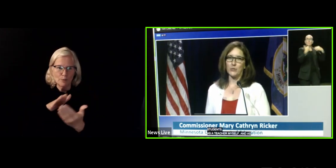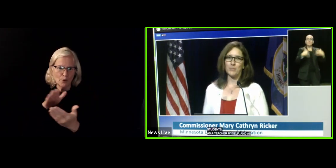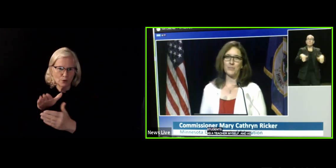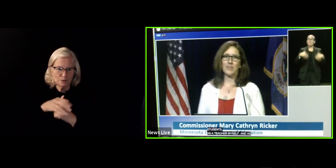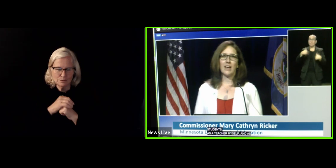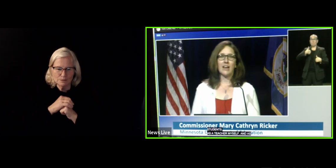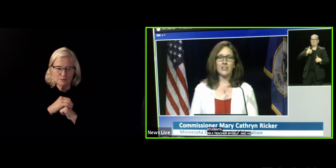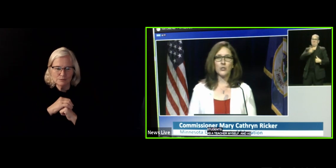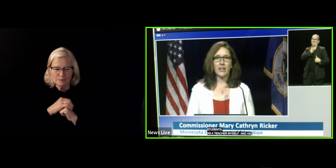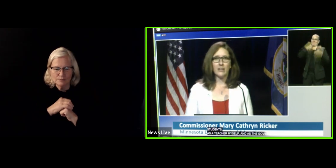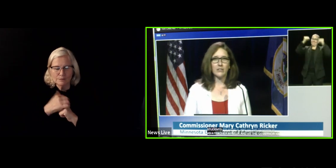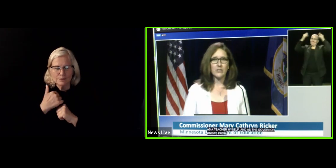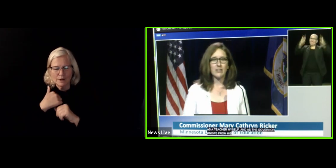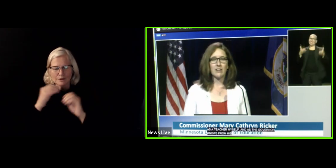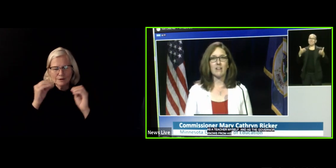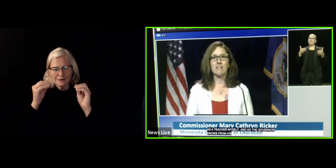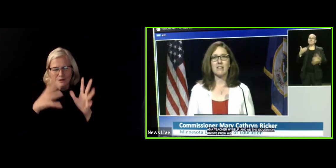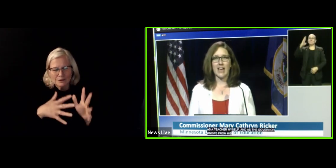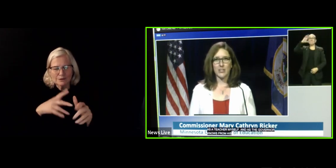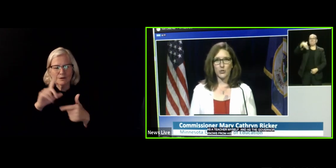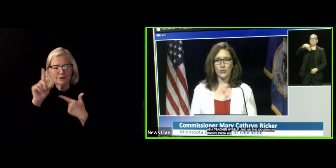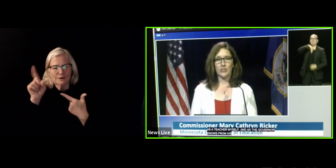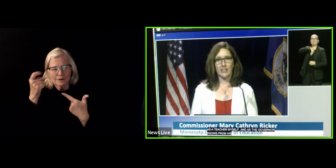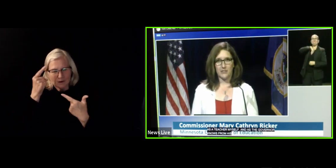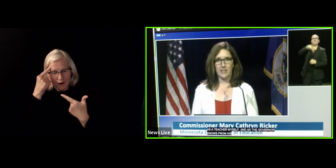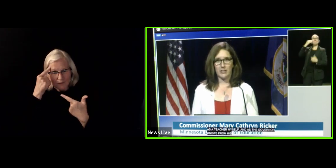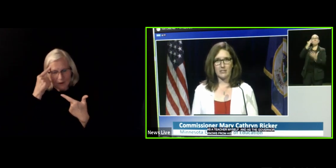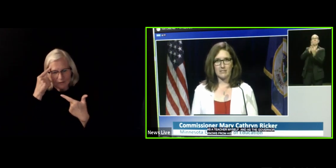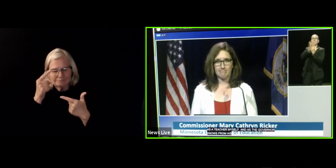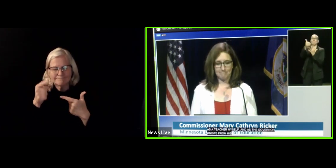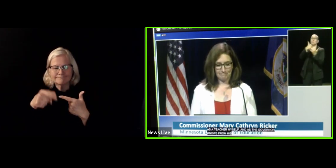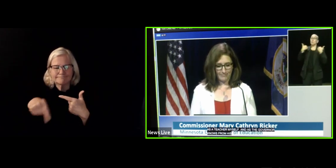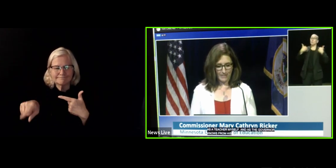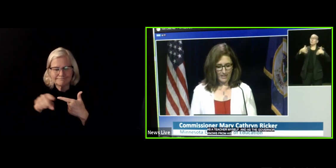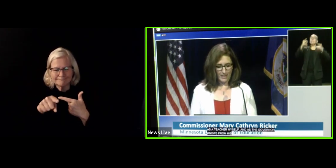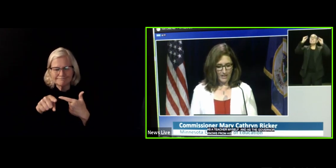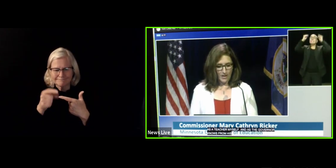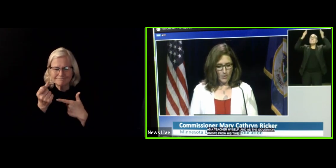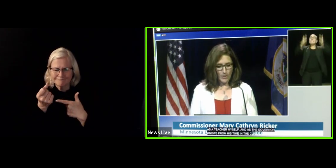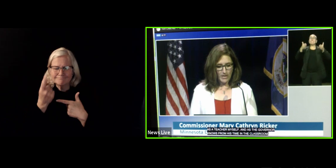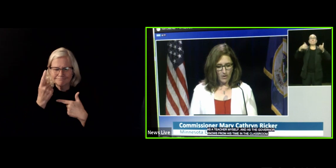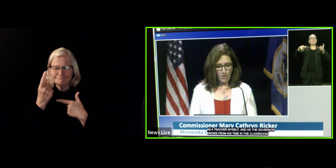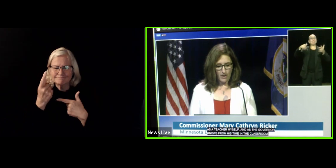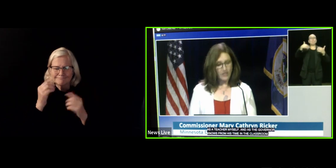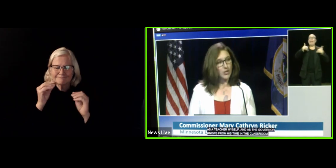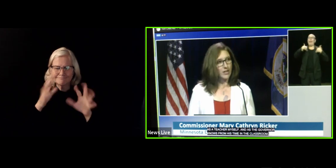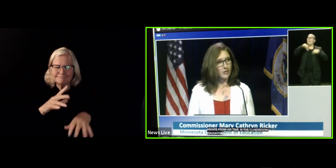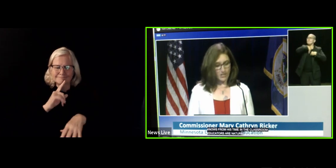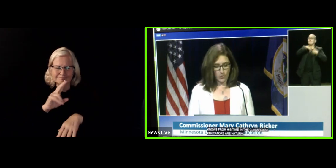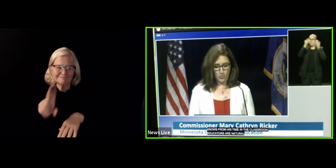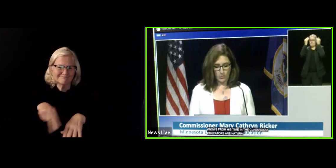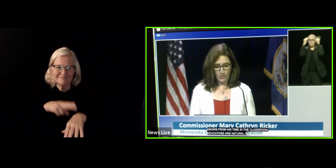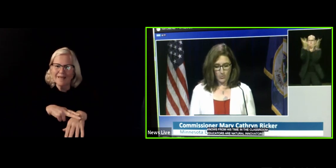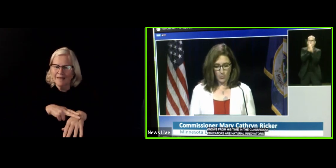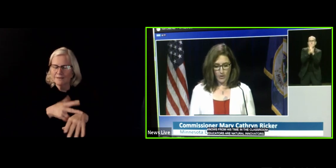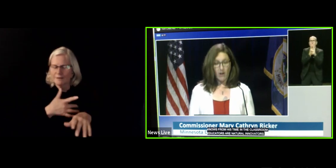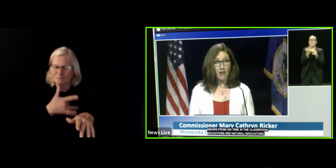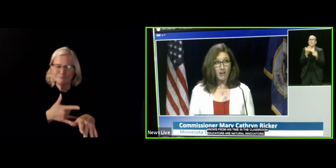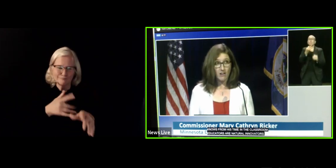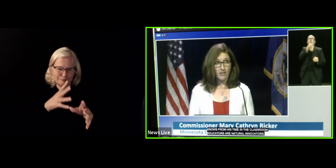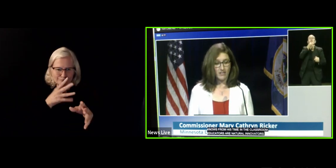classroom, educators are natural innovators. We know our educators and schools